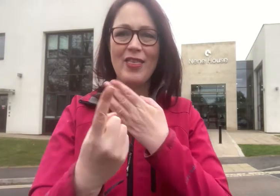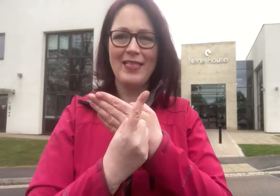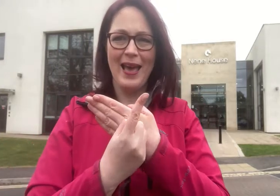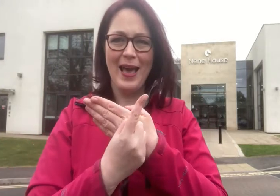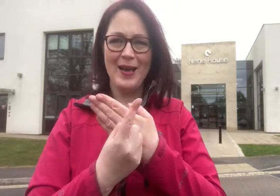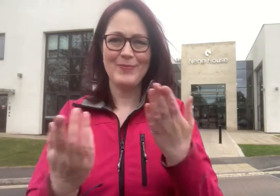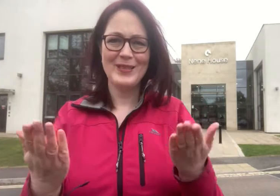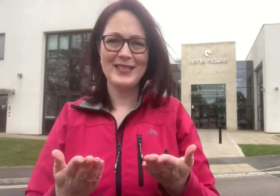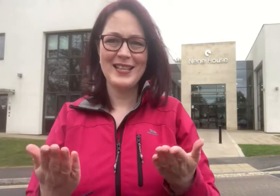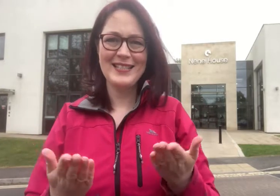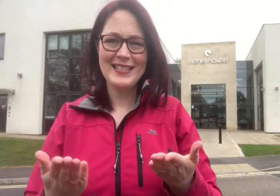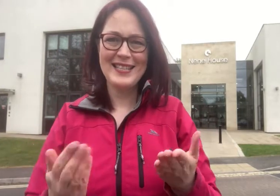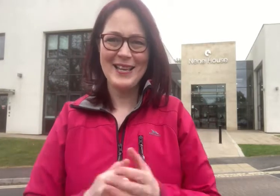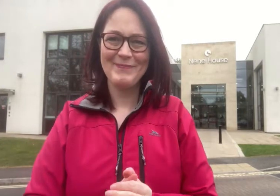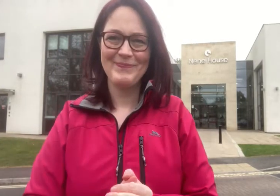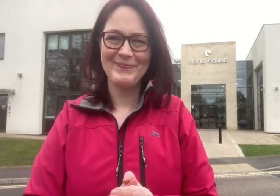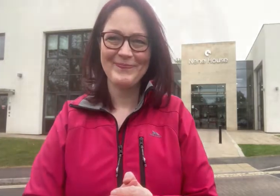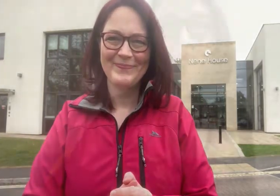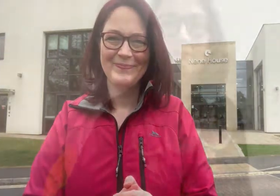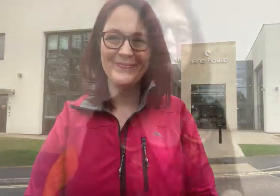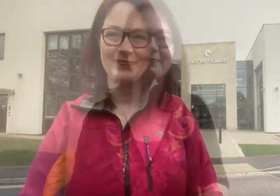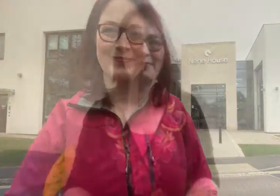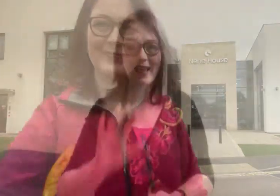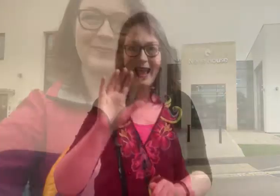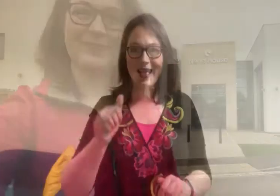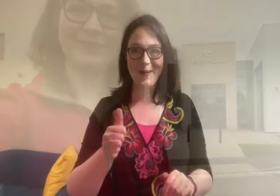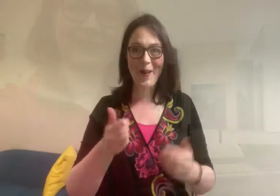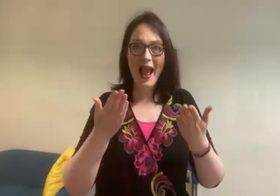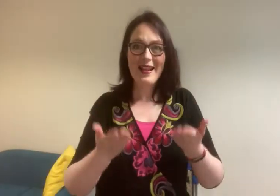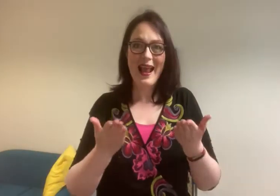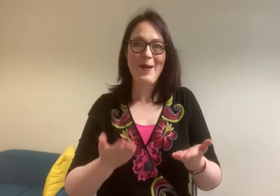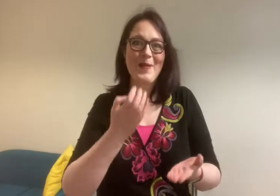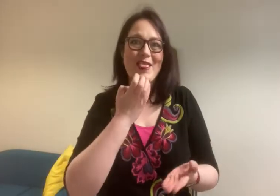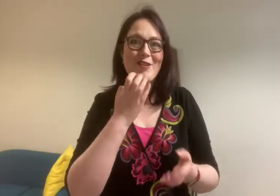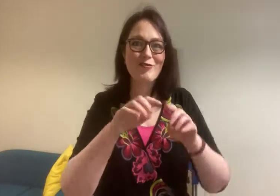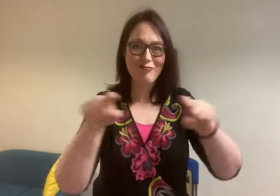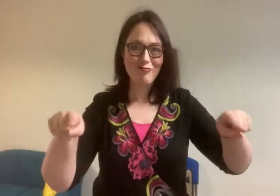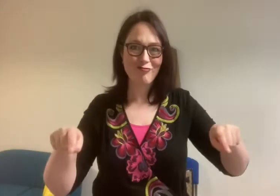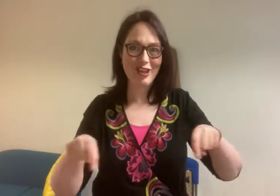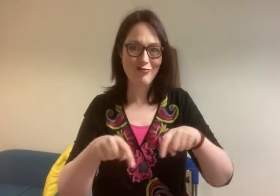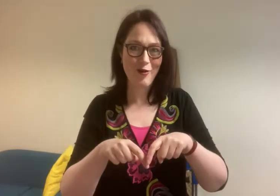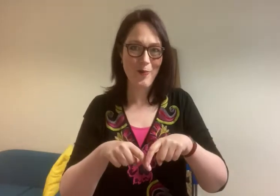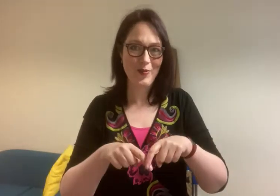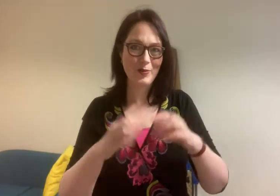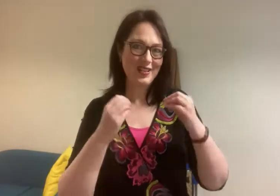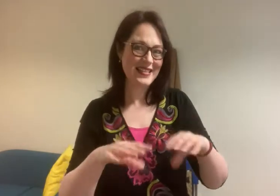create and craft. So I'm going to film as much as I can while I'm in there today. So first of all I go into the green room. This is where the demonstrators